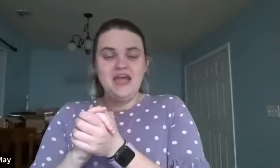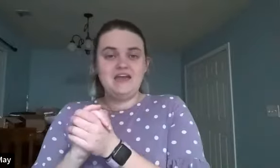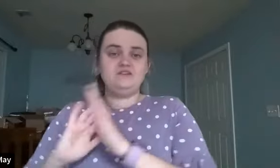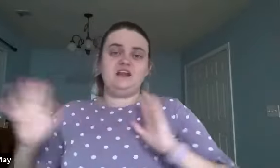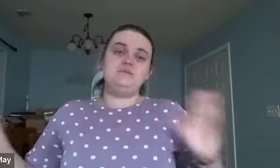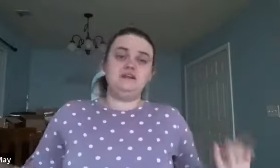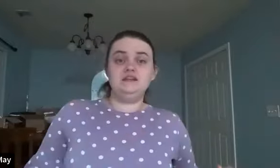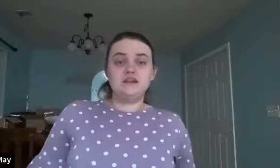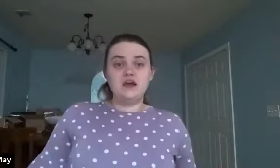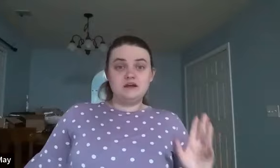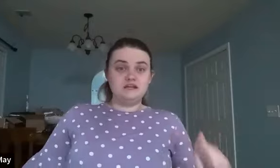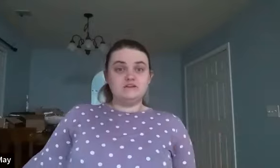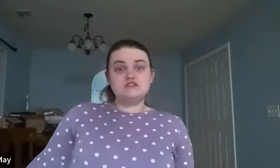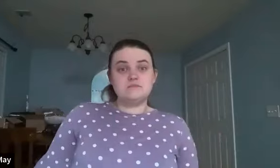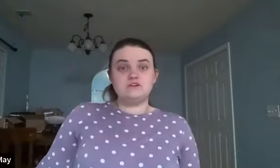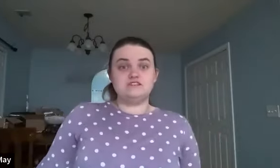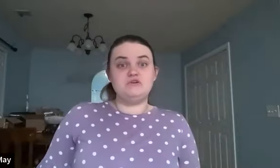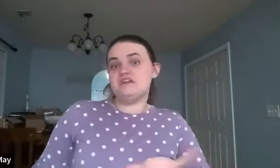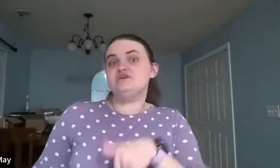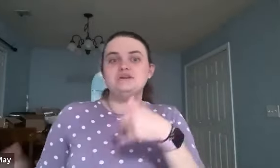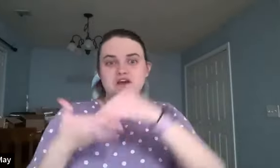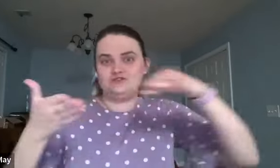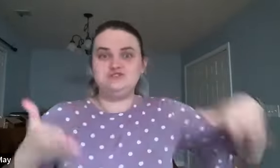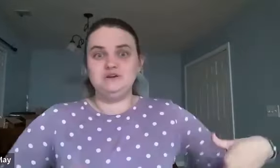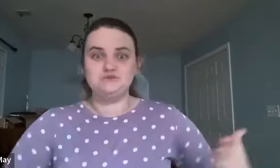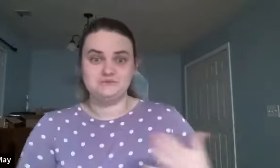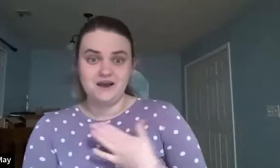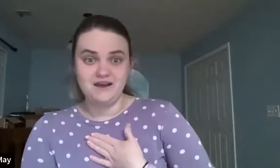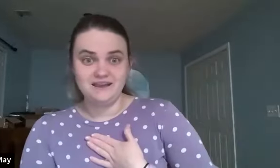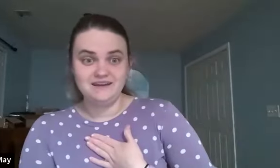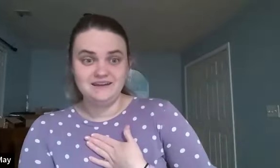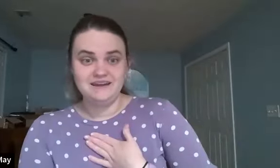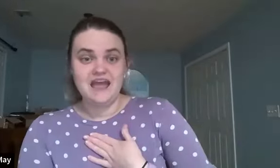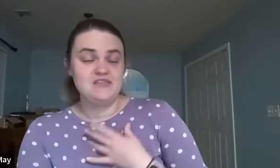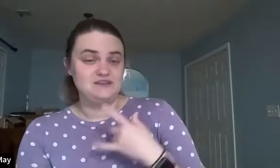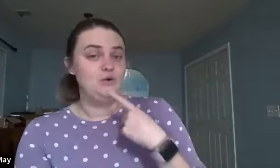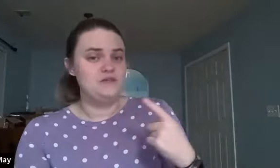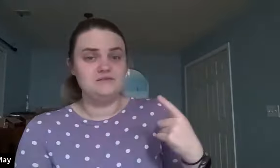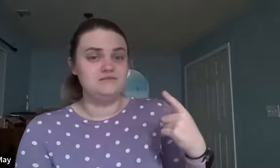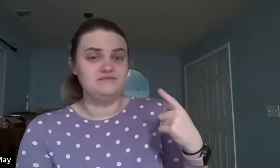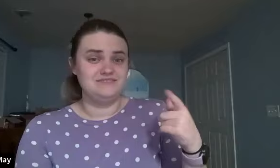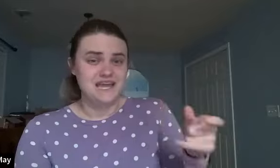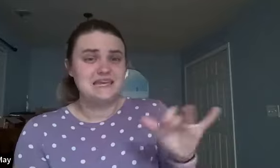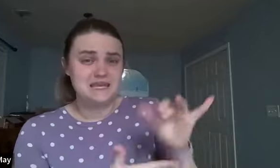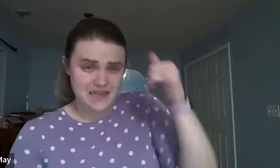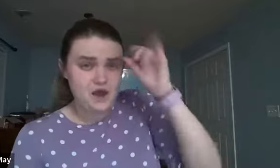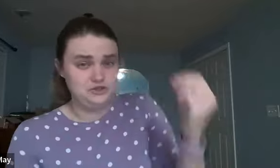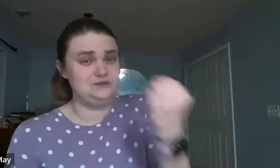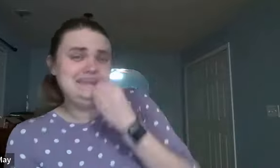And they're like, I'm not eating those hamburgers anymore. And they told another student, which was mine. And they told them, that's cow, you're